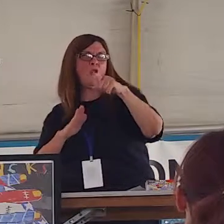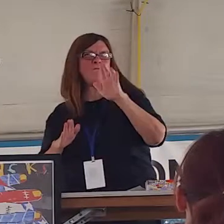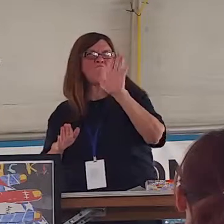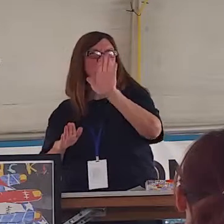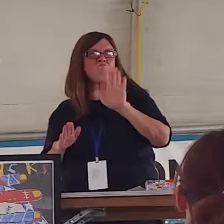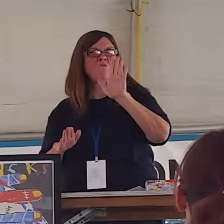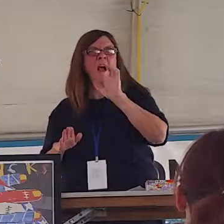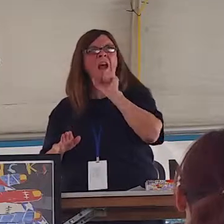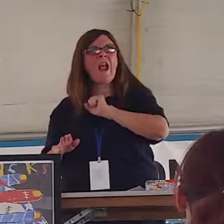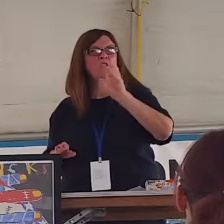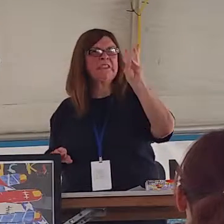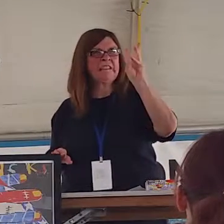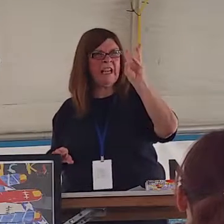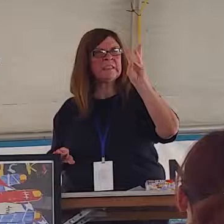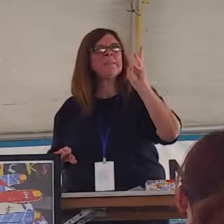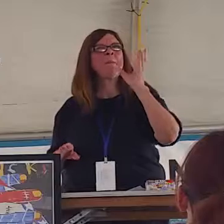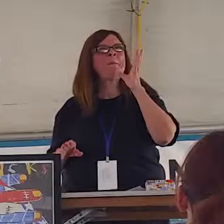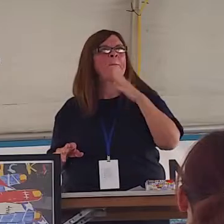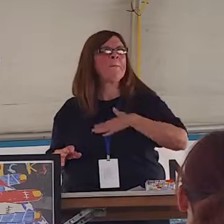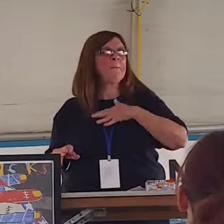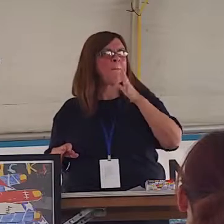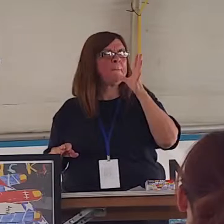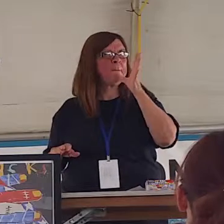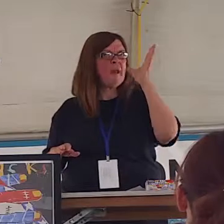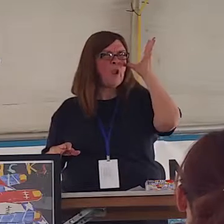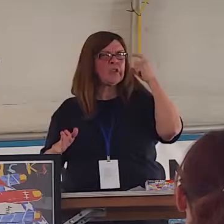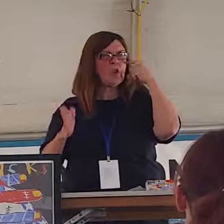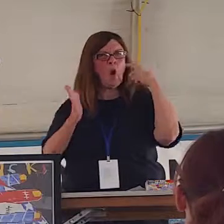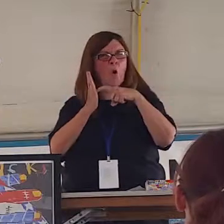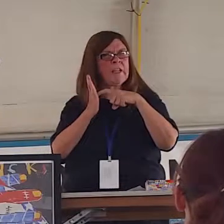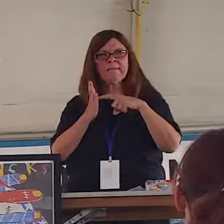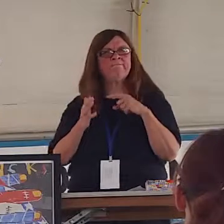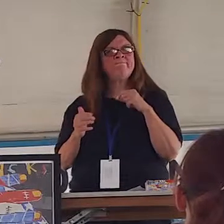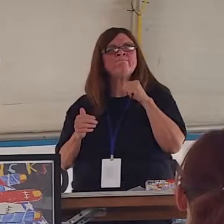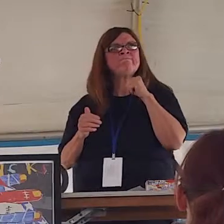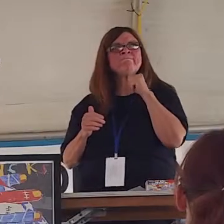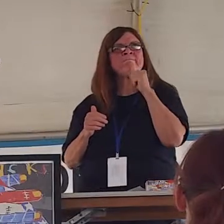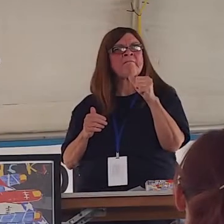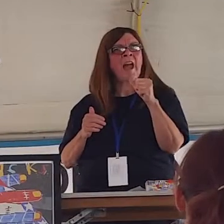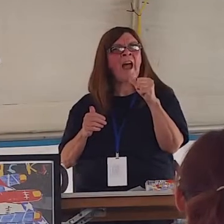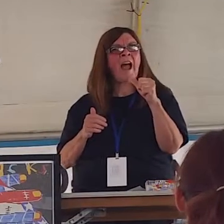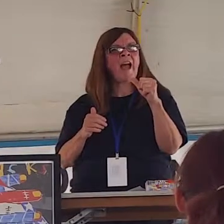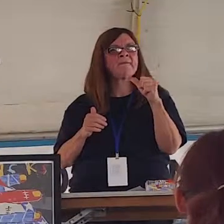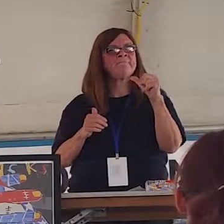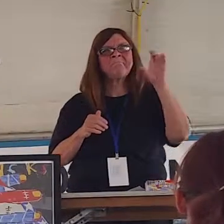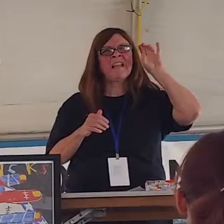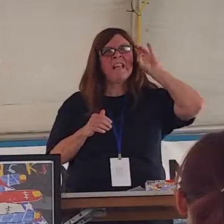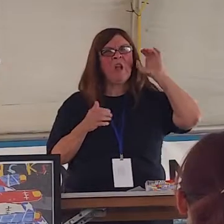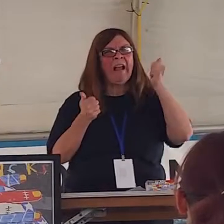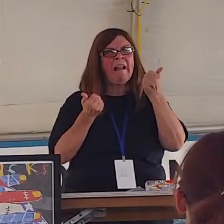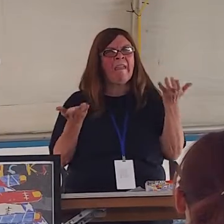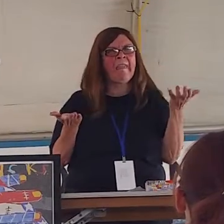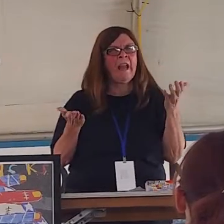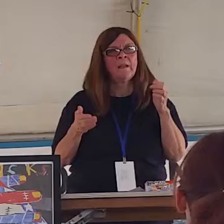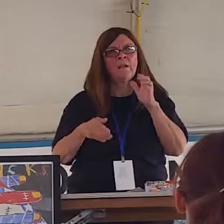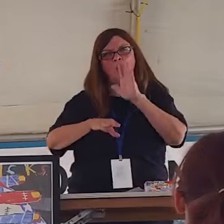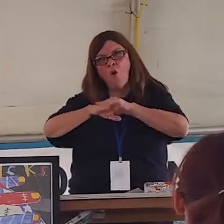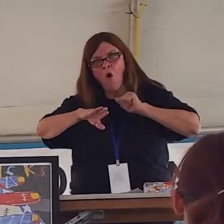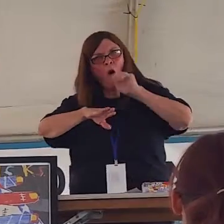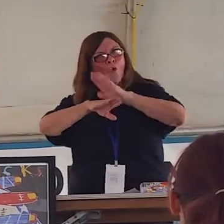And then later on, when I was around 6 years old, my parents started noticing that I wasn't hearing